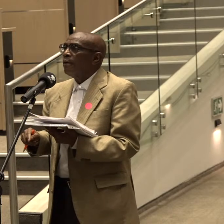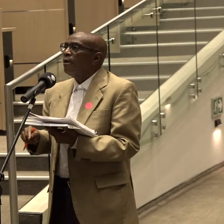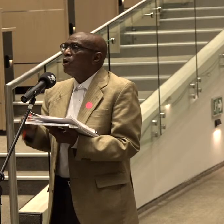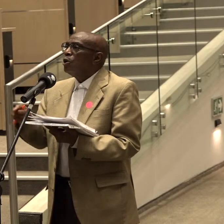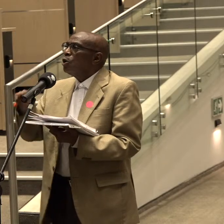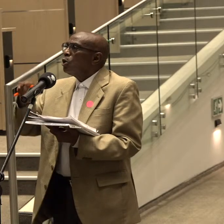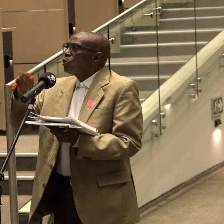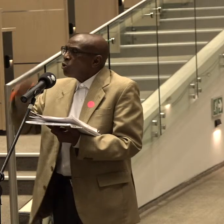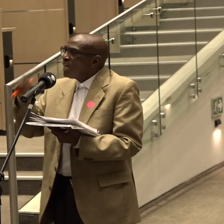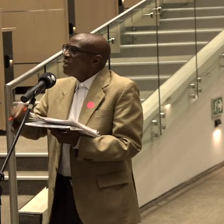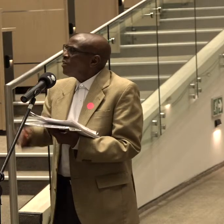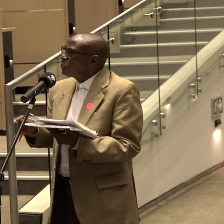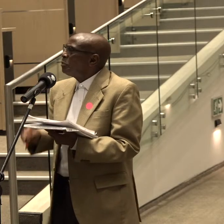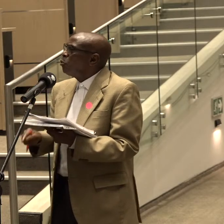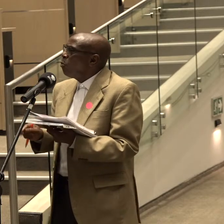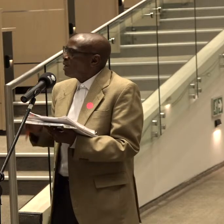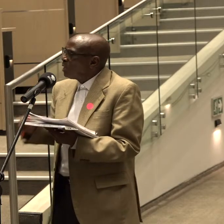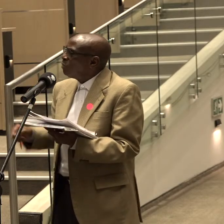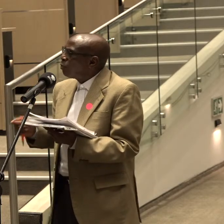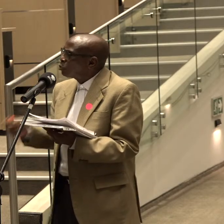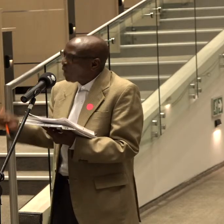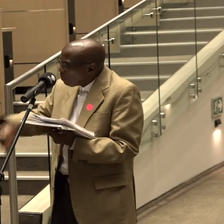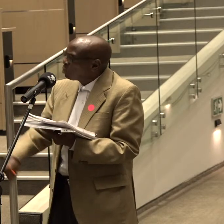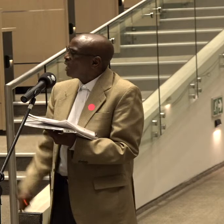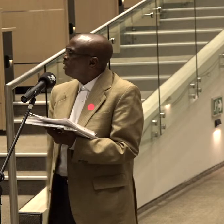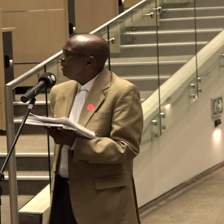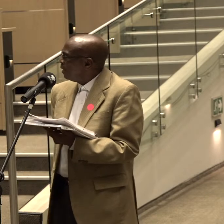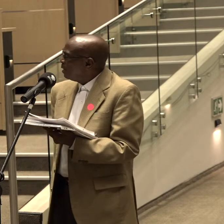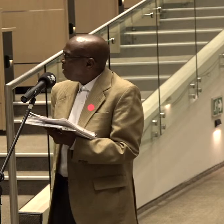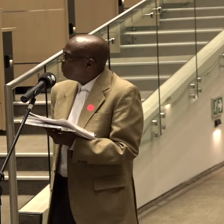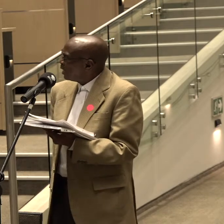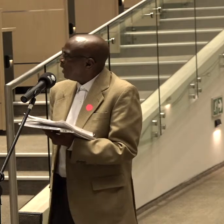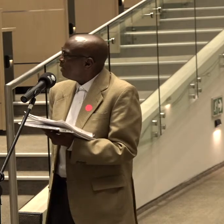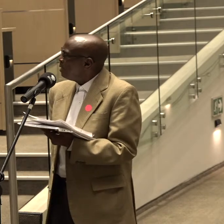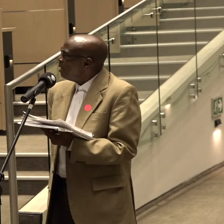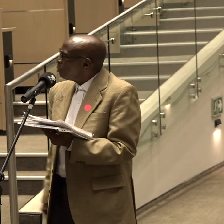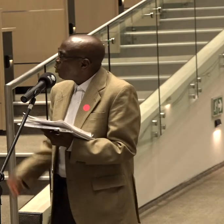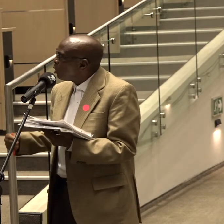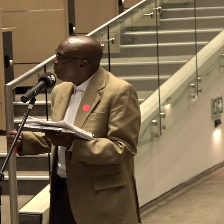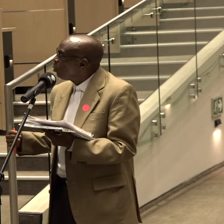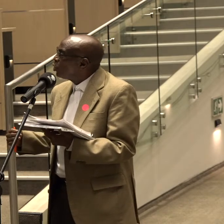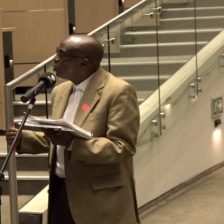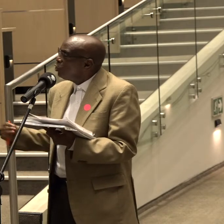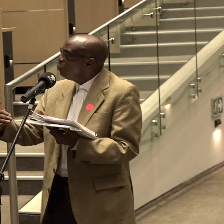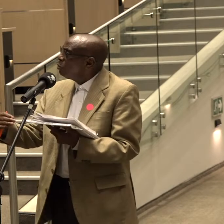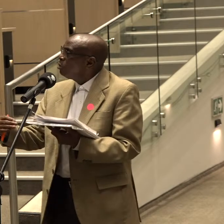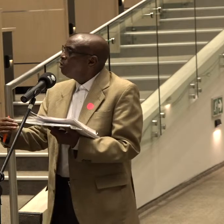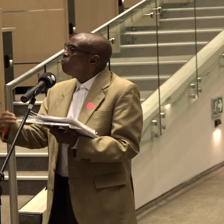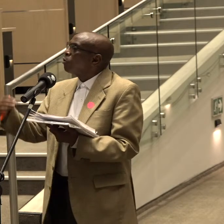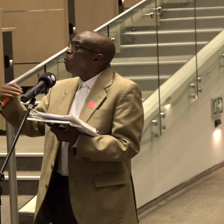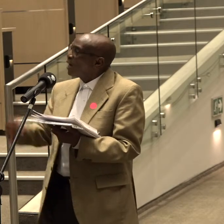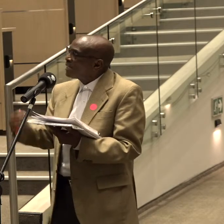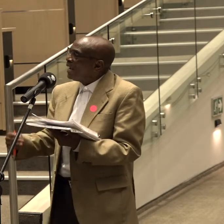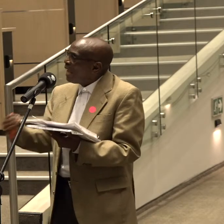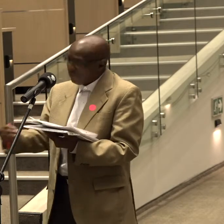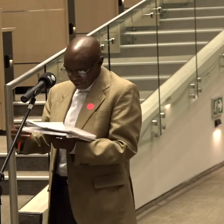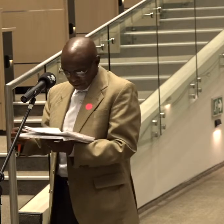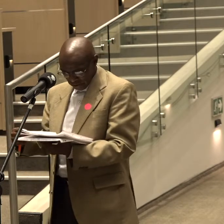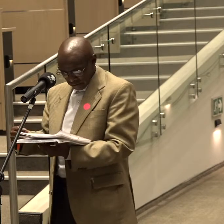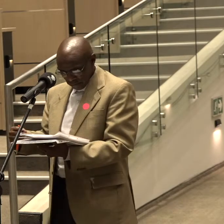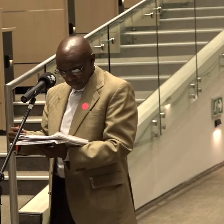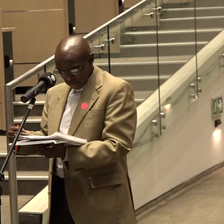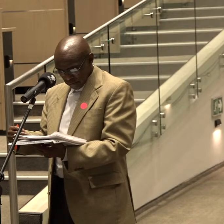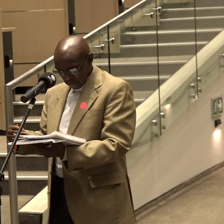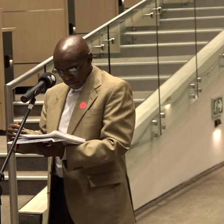hearing those are the first people who must be informed to come to the public hearing because they will be continued from what they